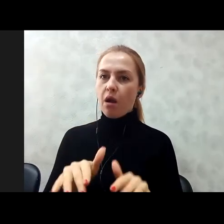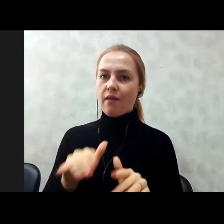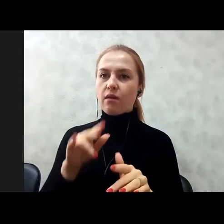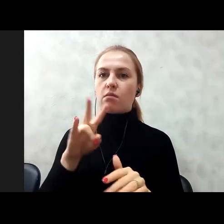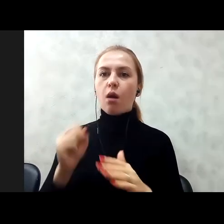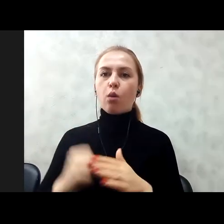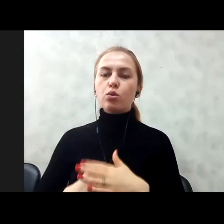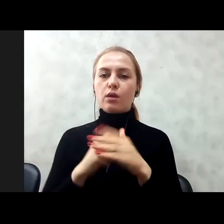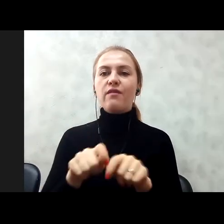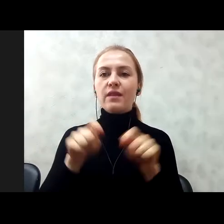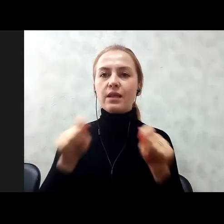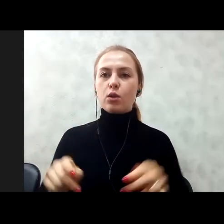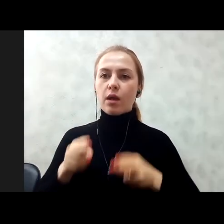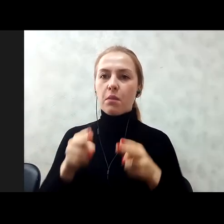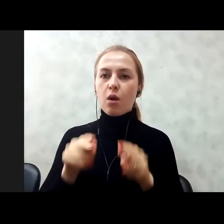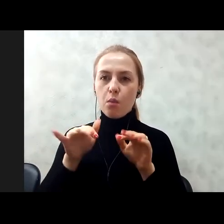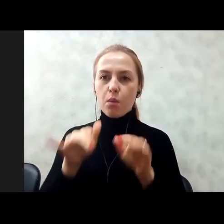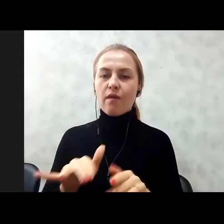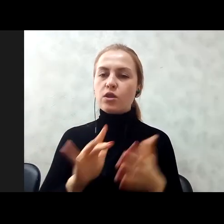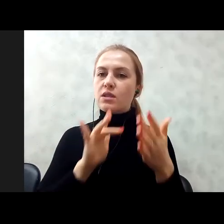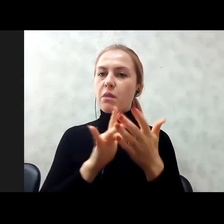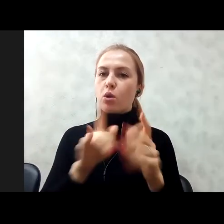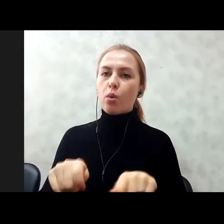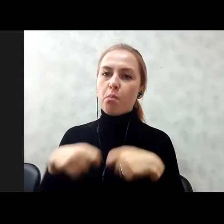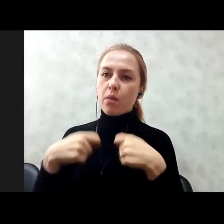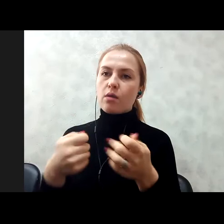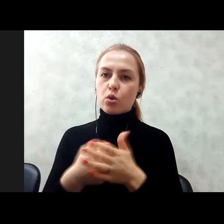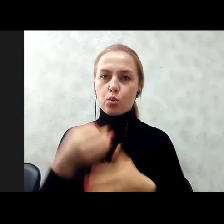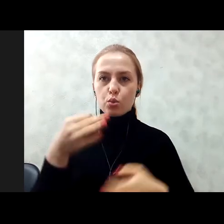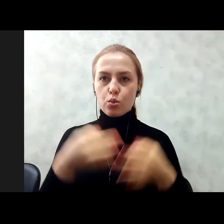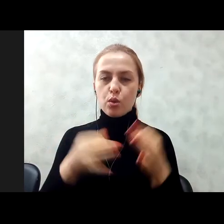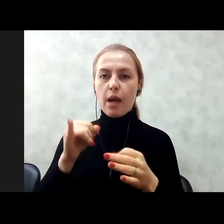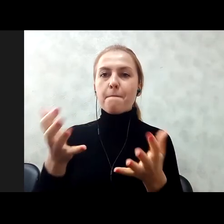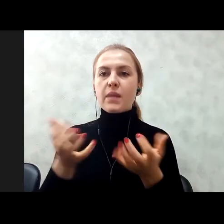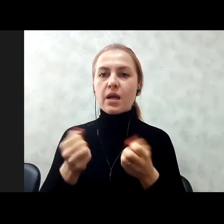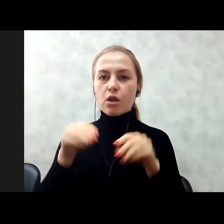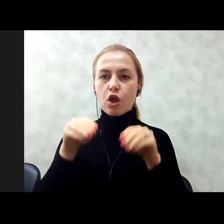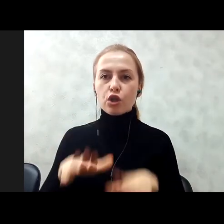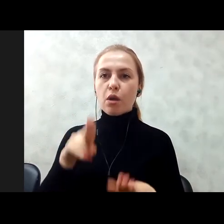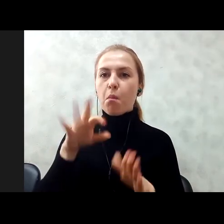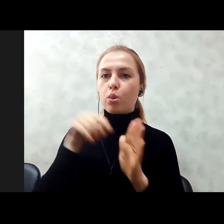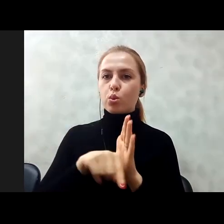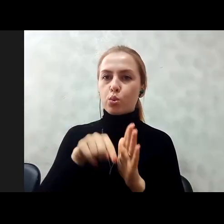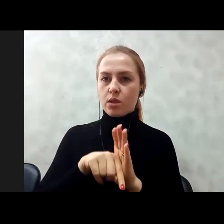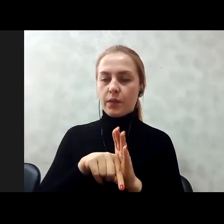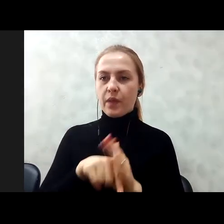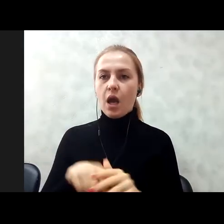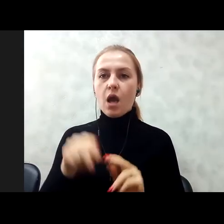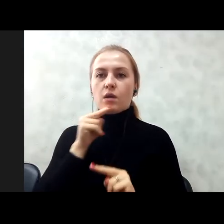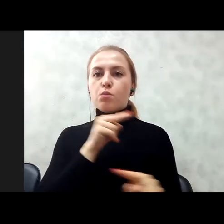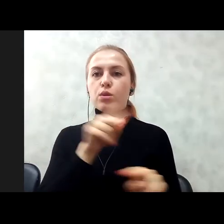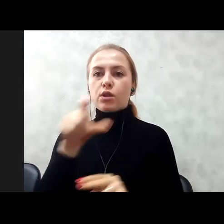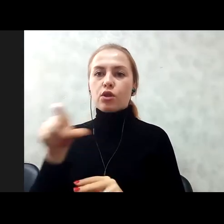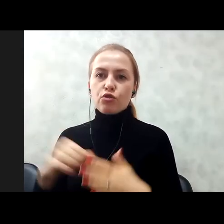suspected violators of electoral legislation, so that these cases could be then transferred